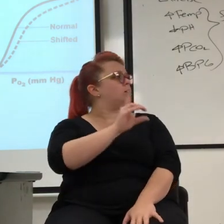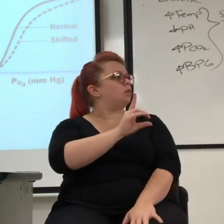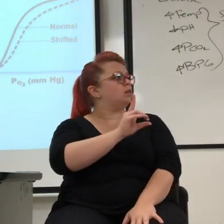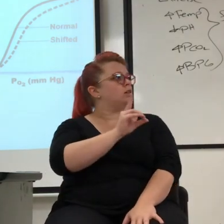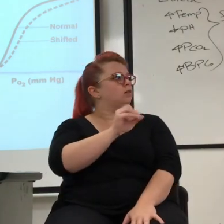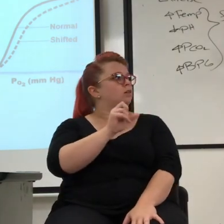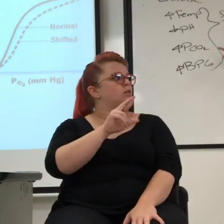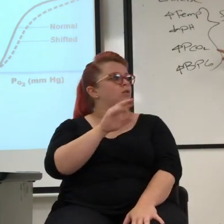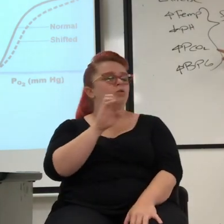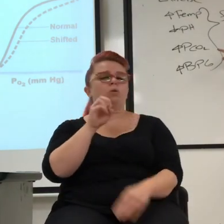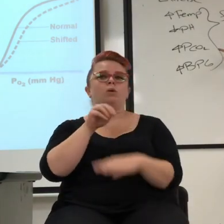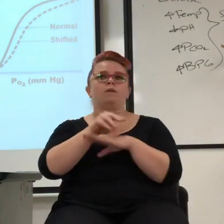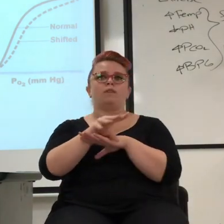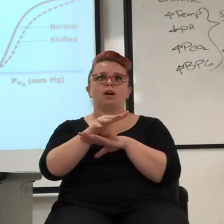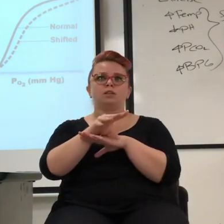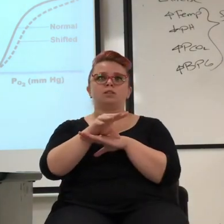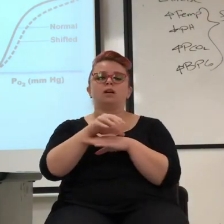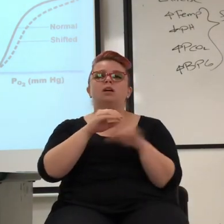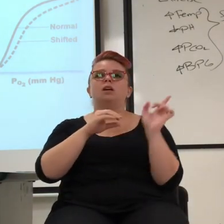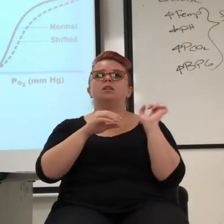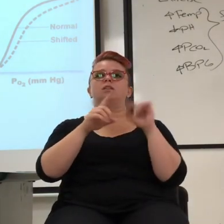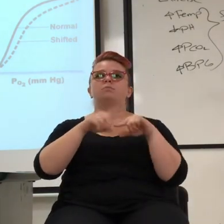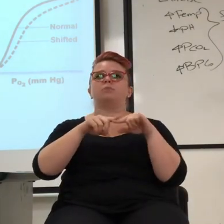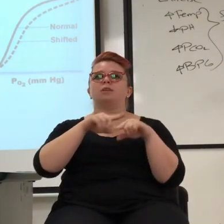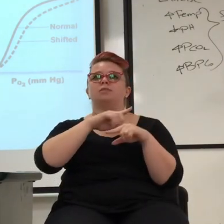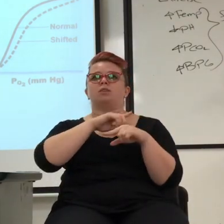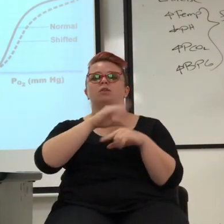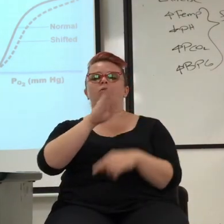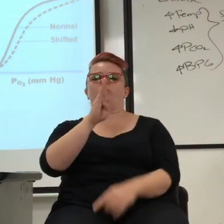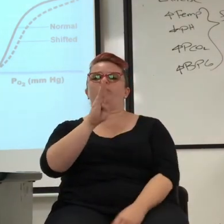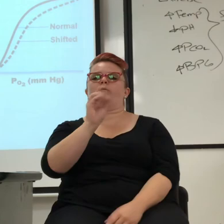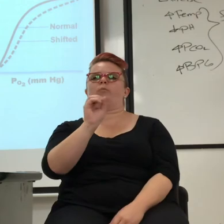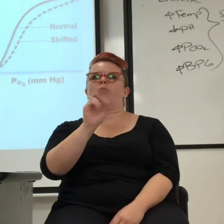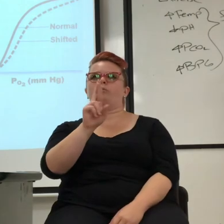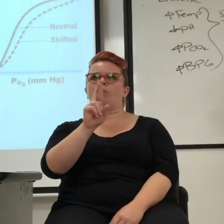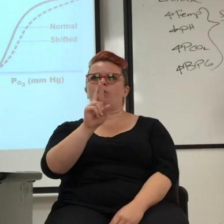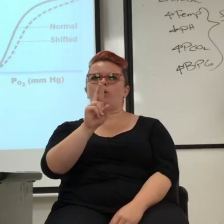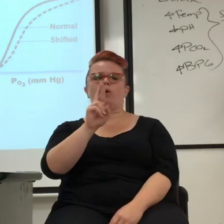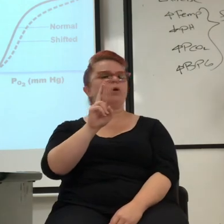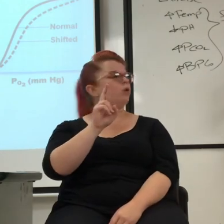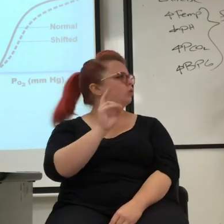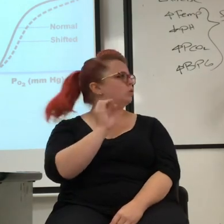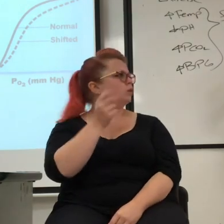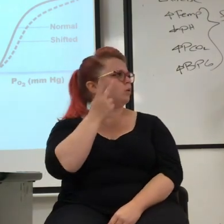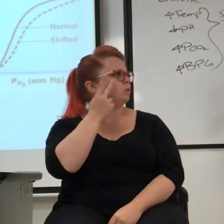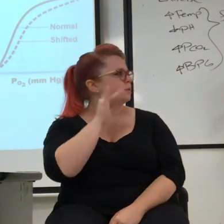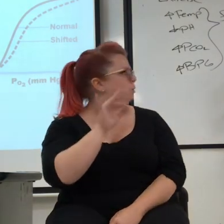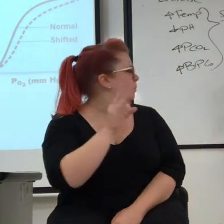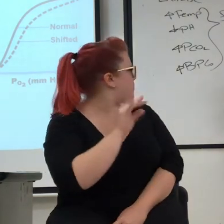based on these changes, that is called Bohr effect. Write that down.